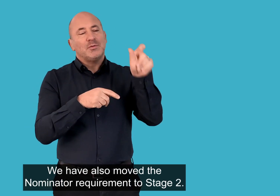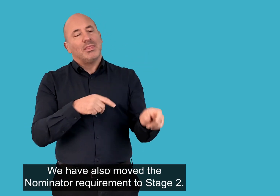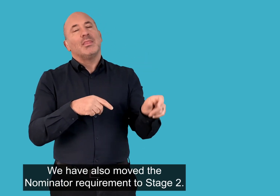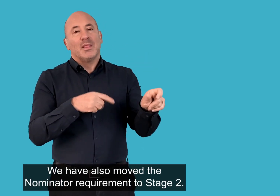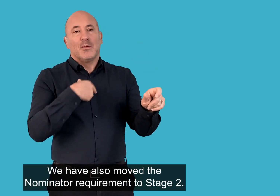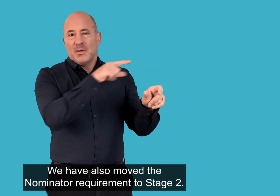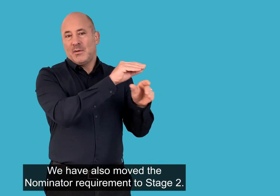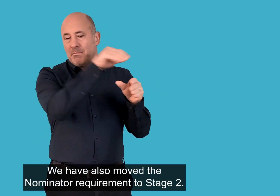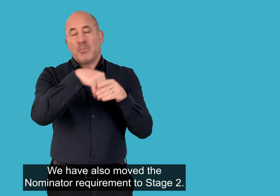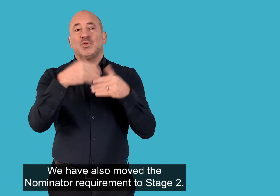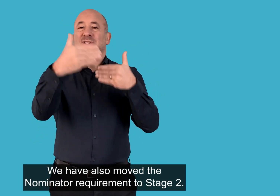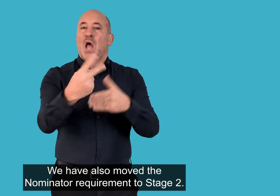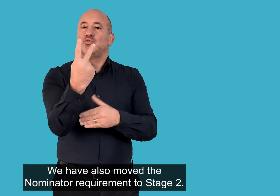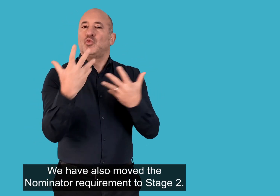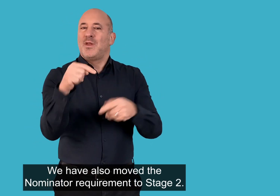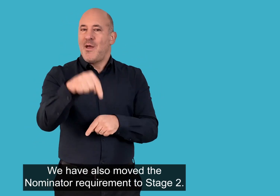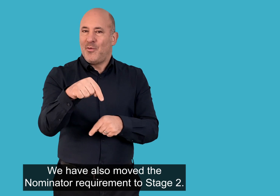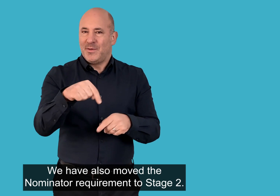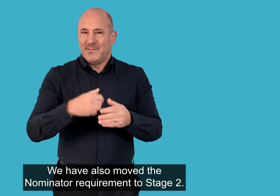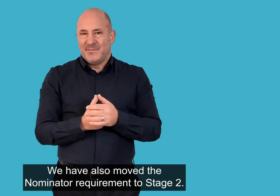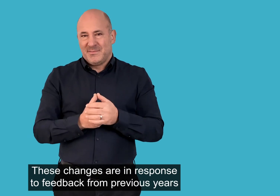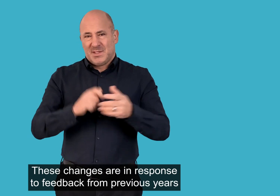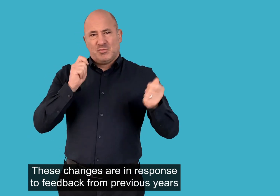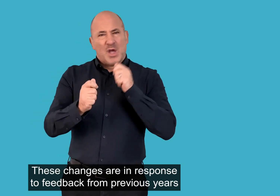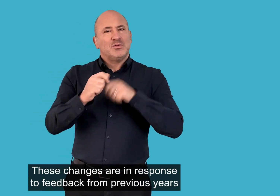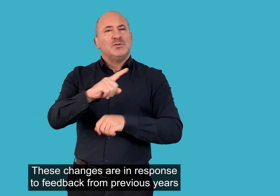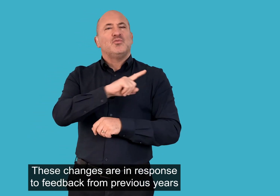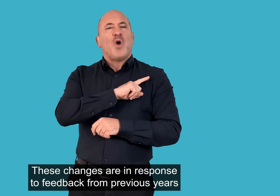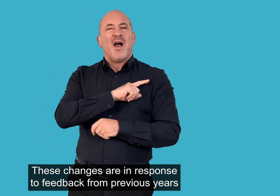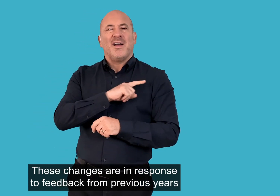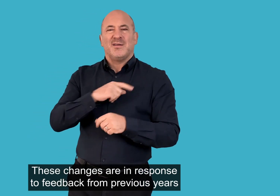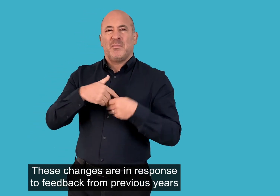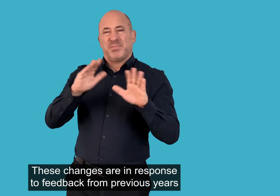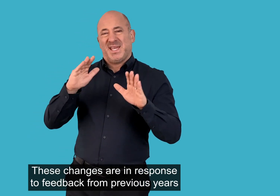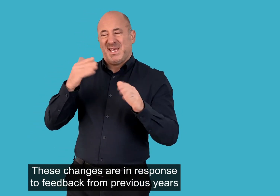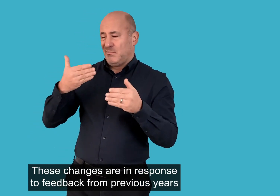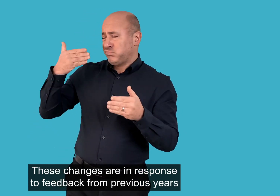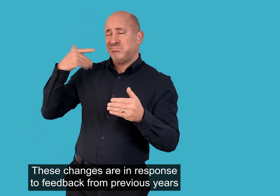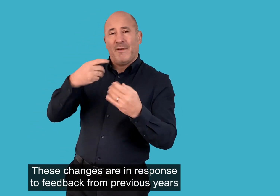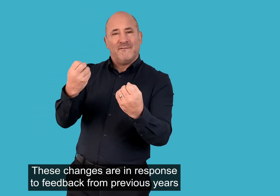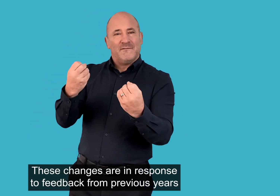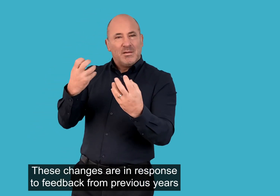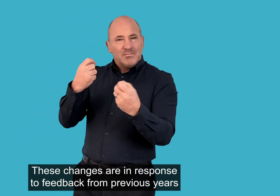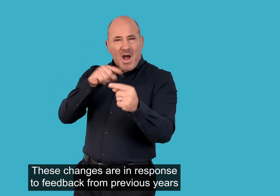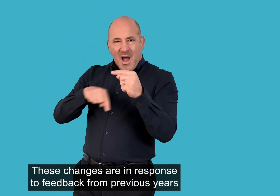also moved the nominator requirement to Stage 2. These changes are in response to feedback from previous